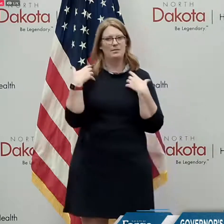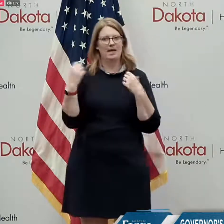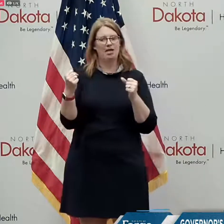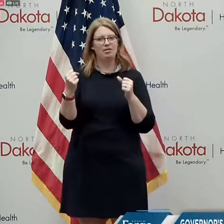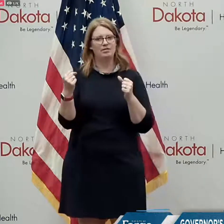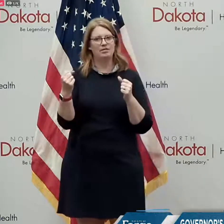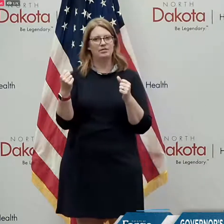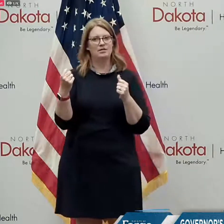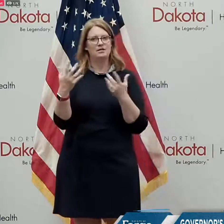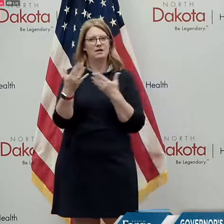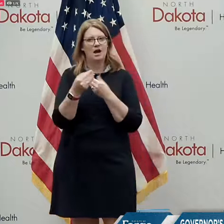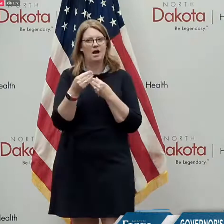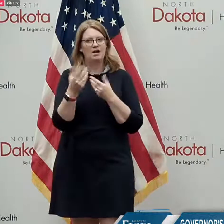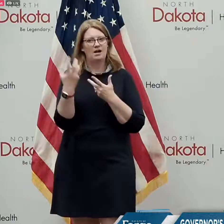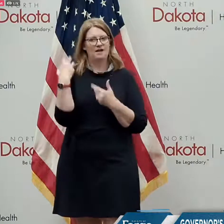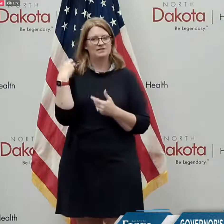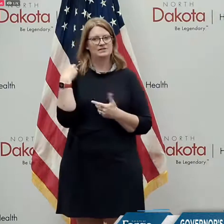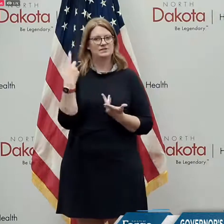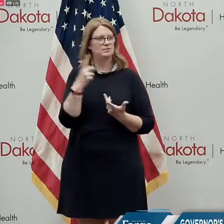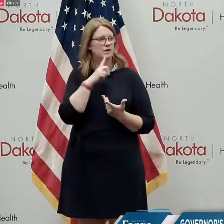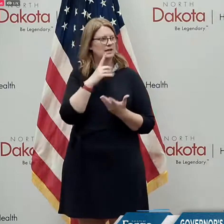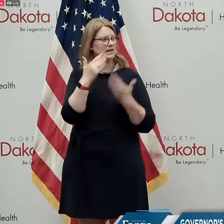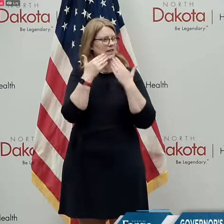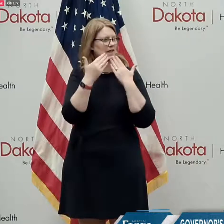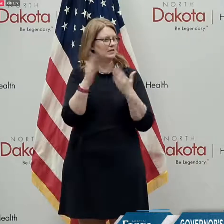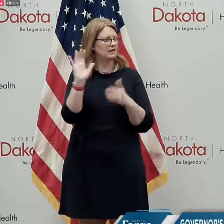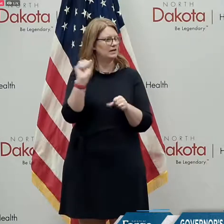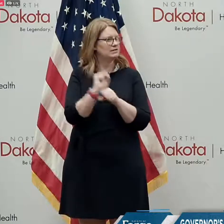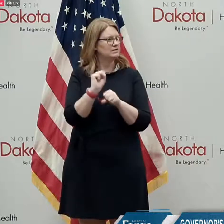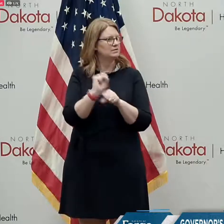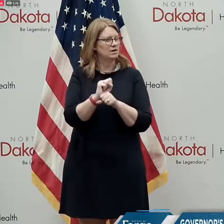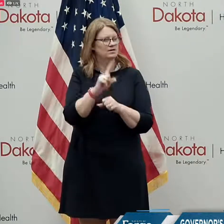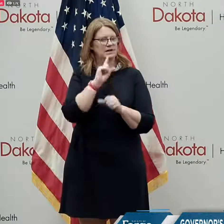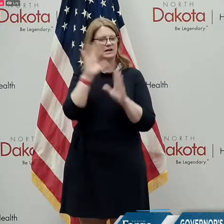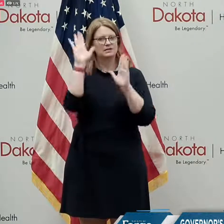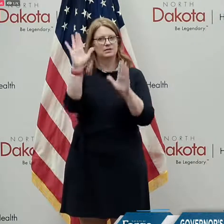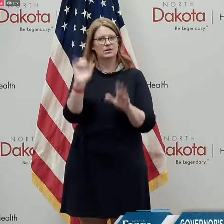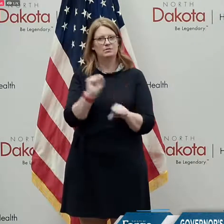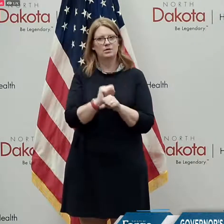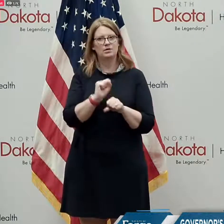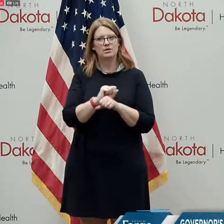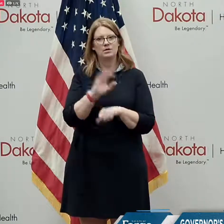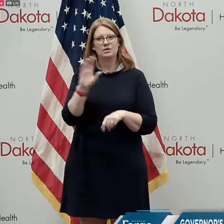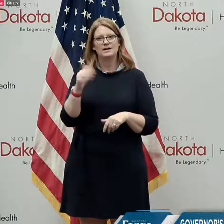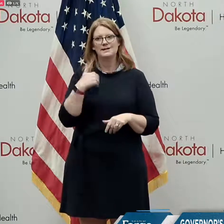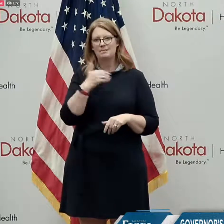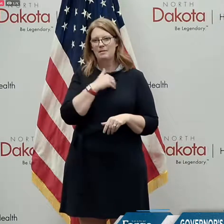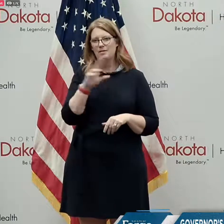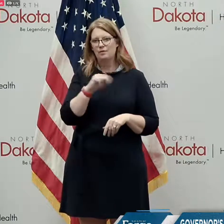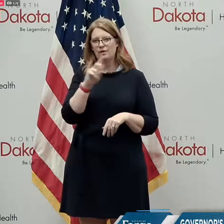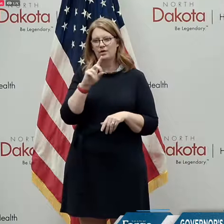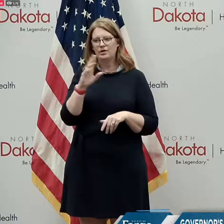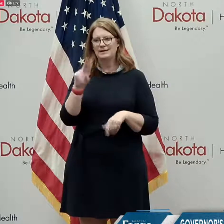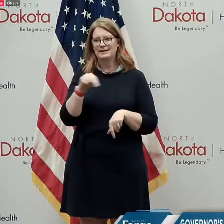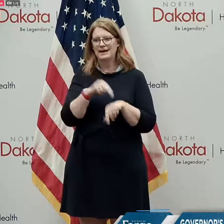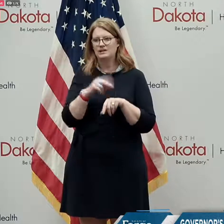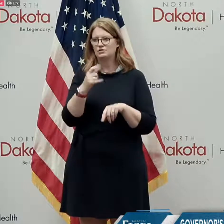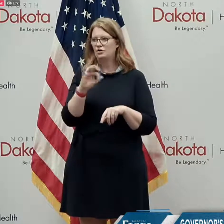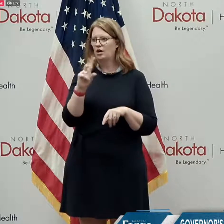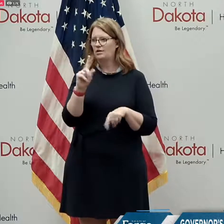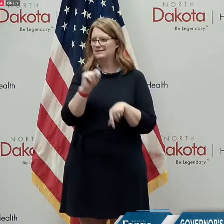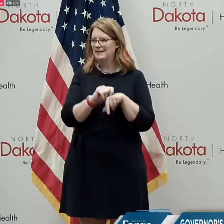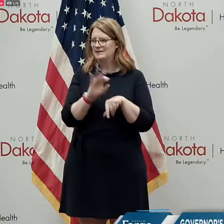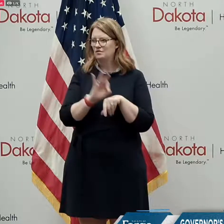Dr. Stahl for his work, incredible work. As a member of North Dakota National Guard COVID-19 Task Force since